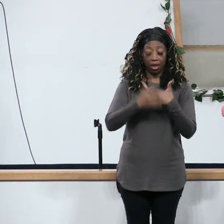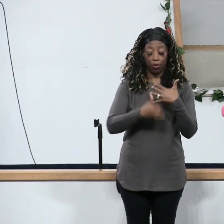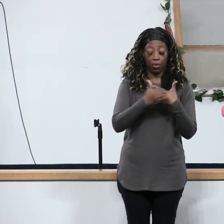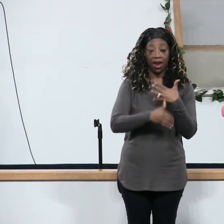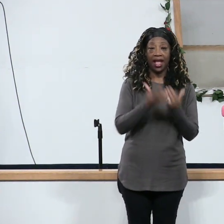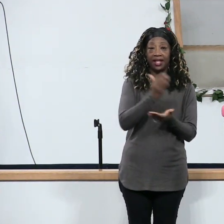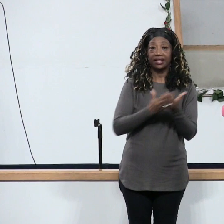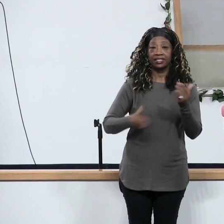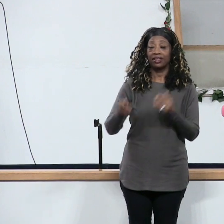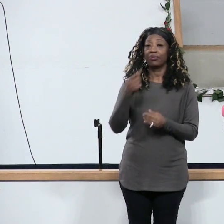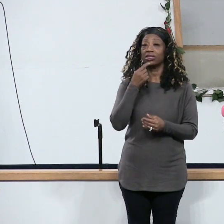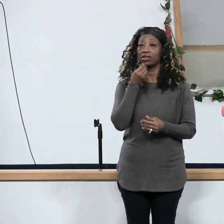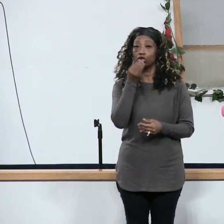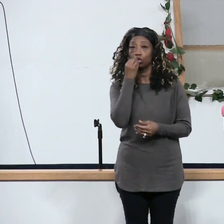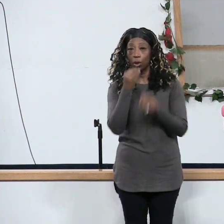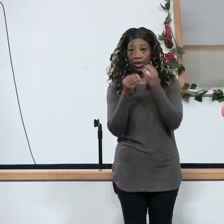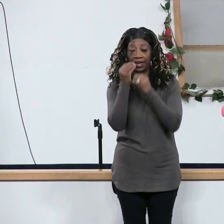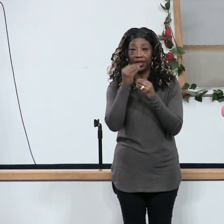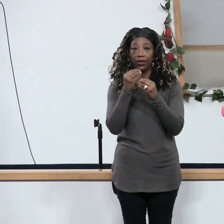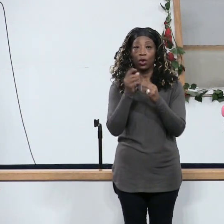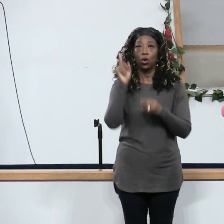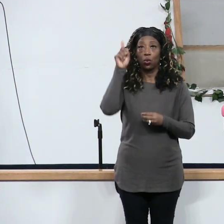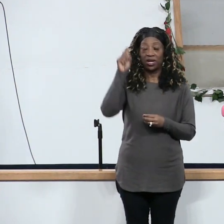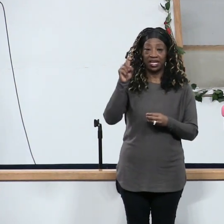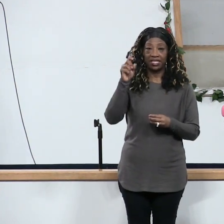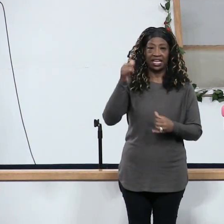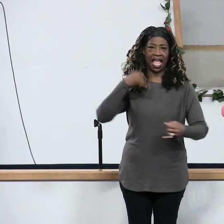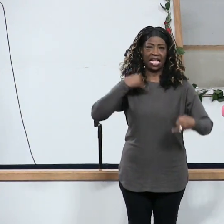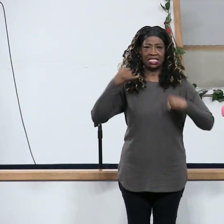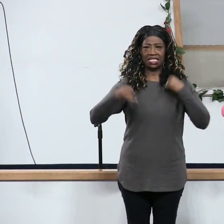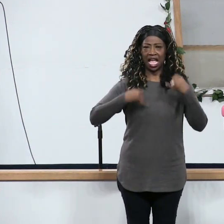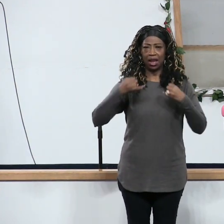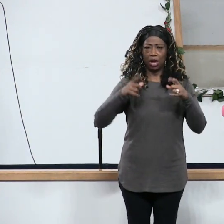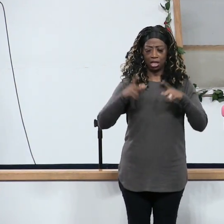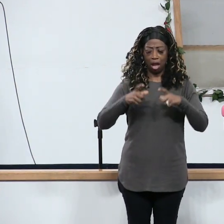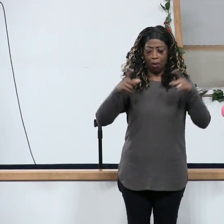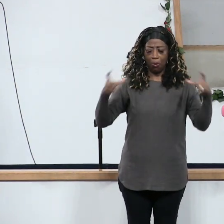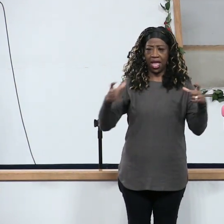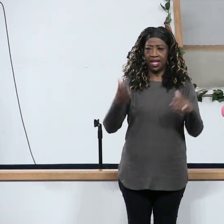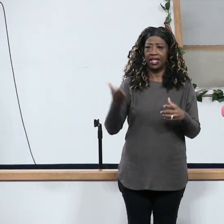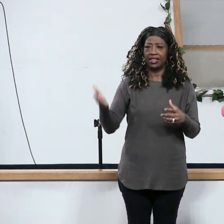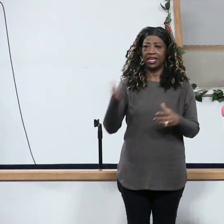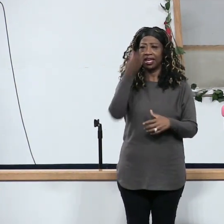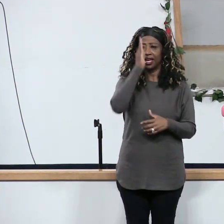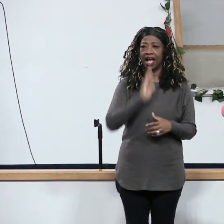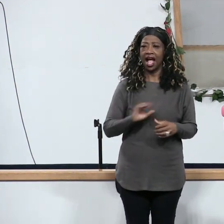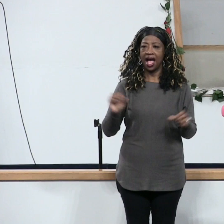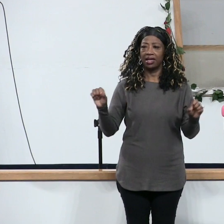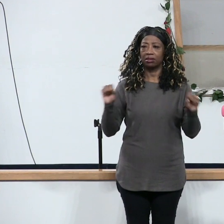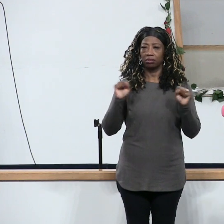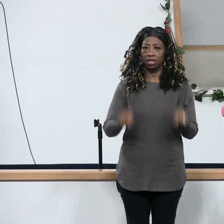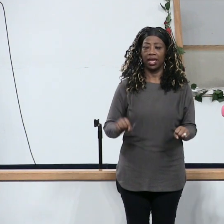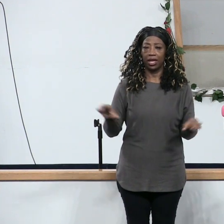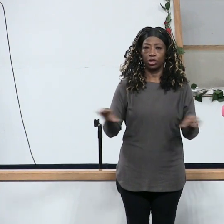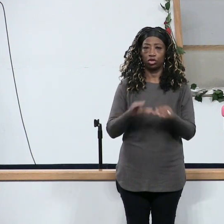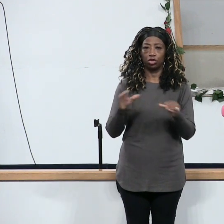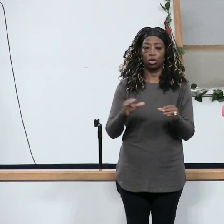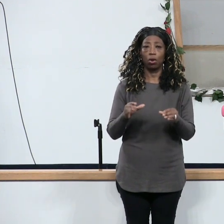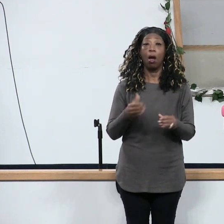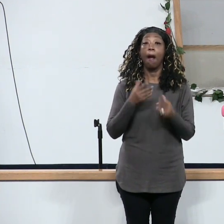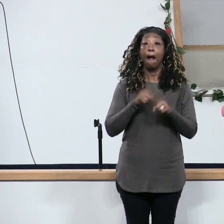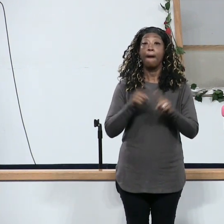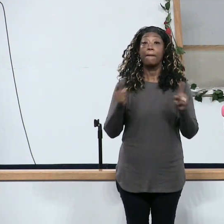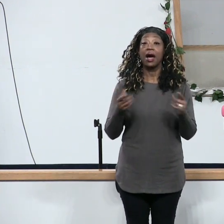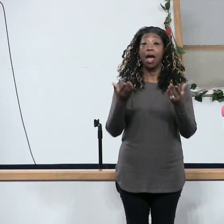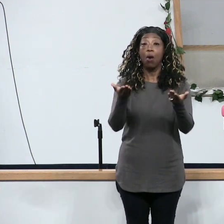we can get all excited about the big stuff that God does and can do, but I want us to pull back a little bit and be